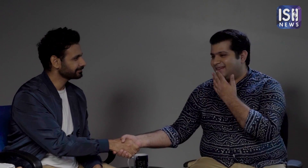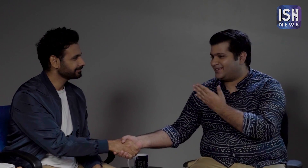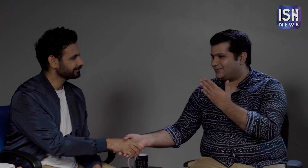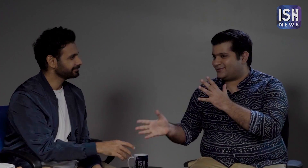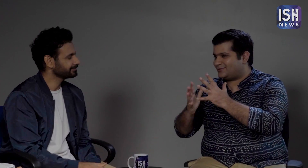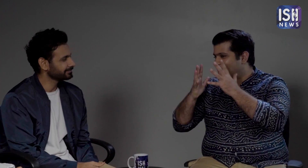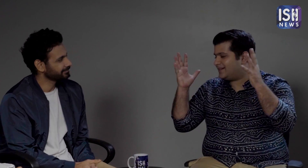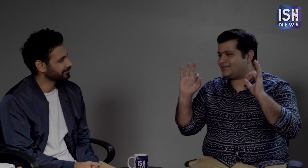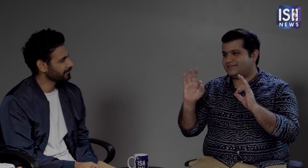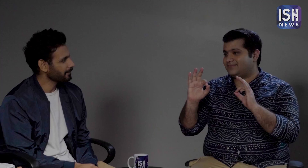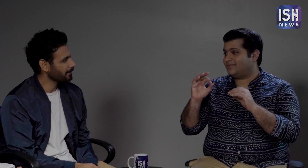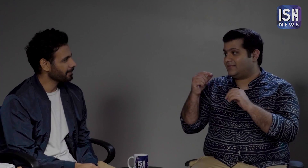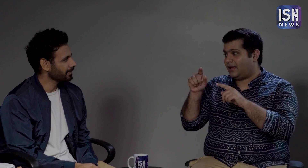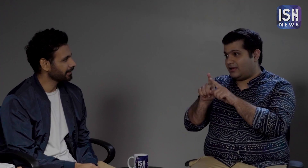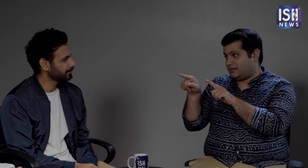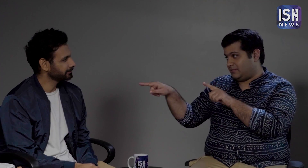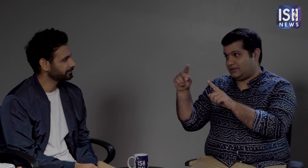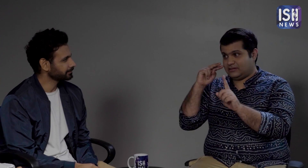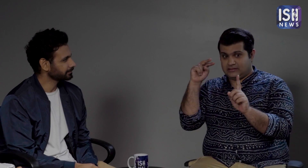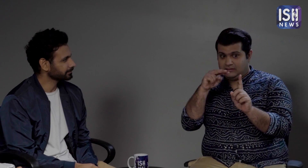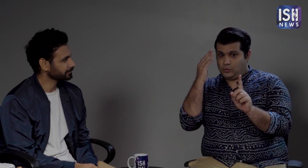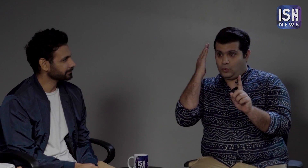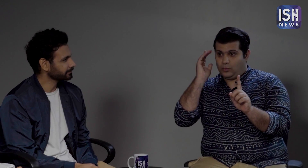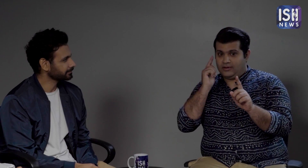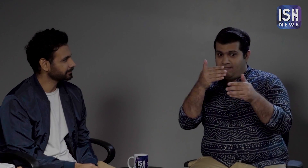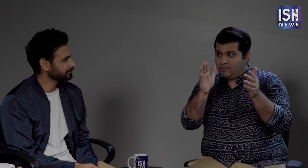Too good. Thank you so much.